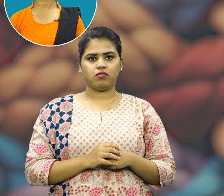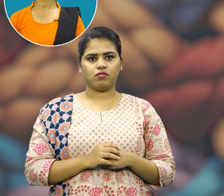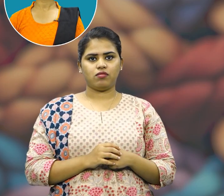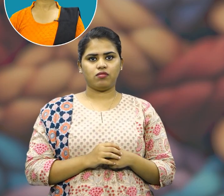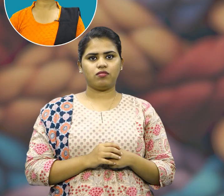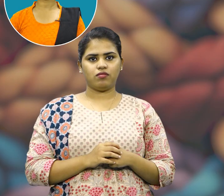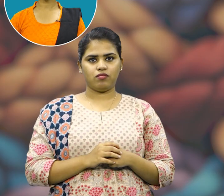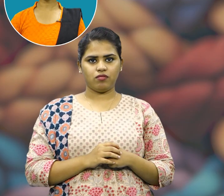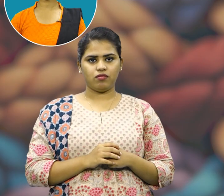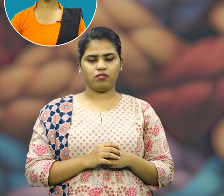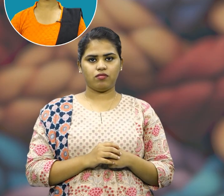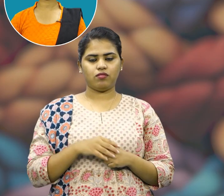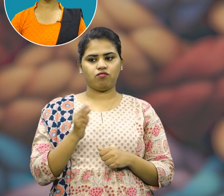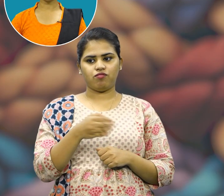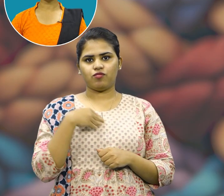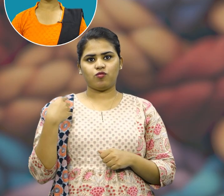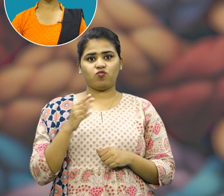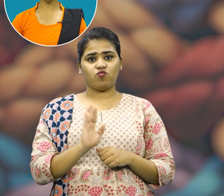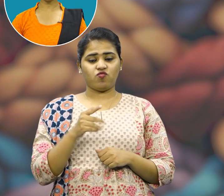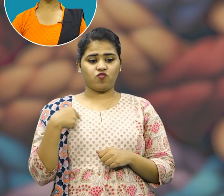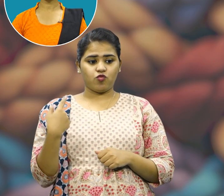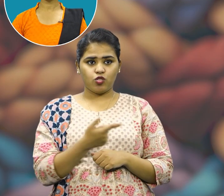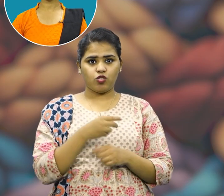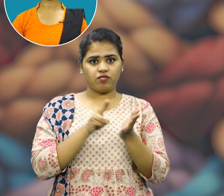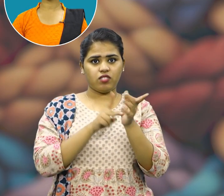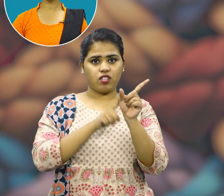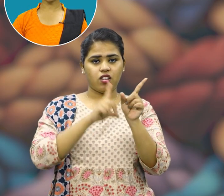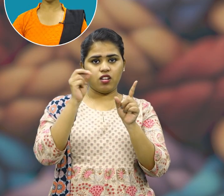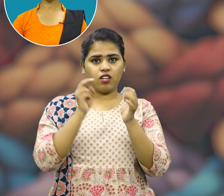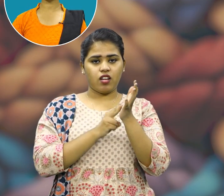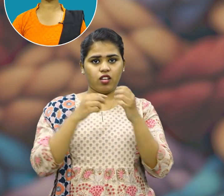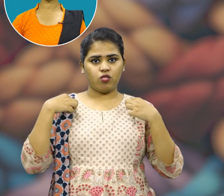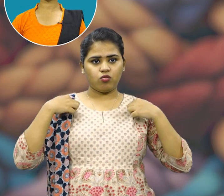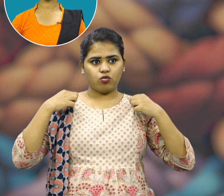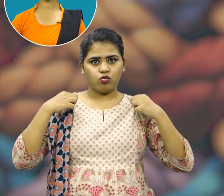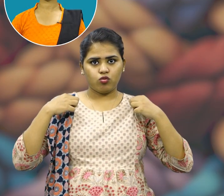So, we should not wear nylon clothes while cooking,